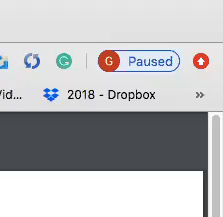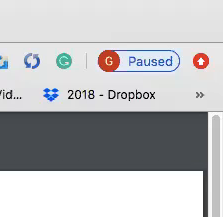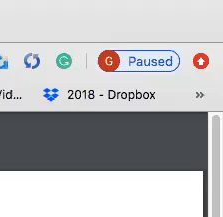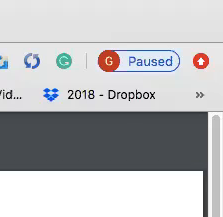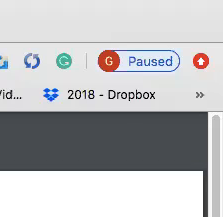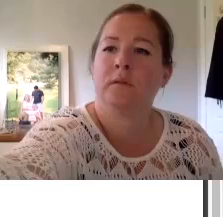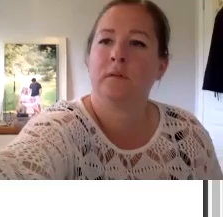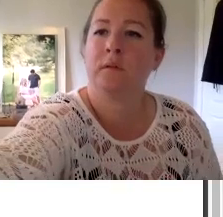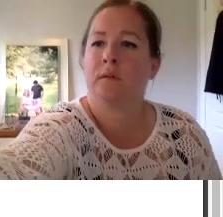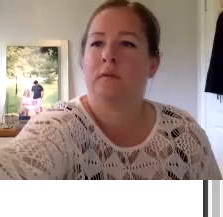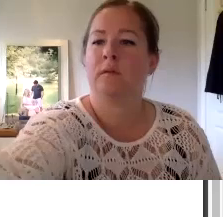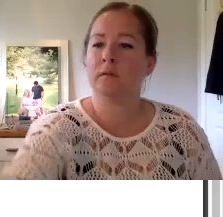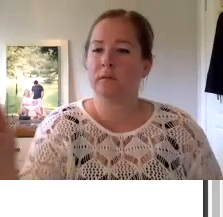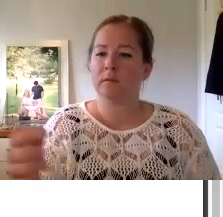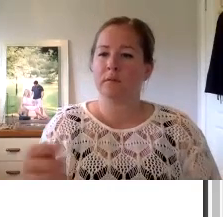thanks. Better?